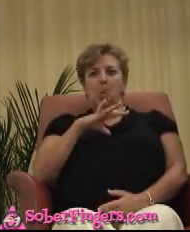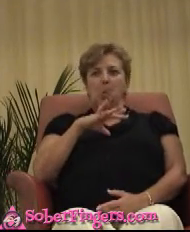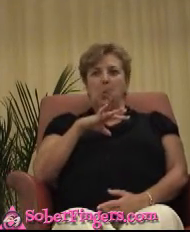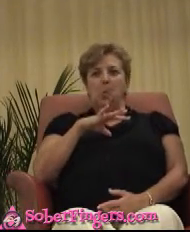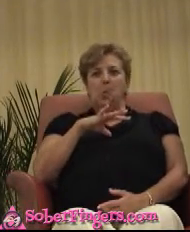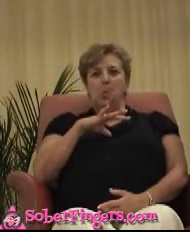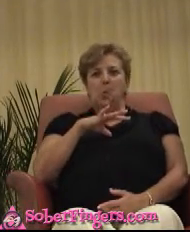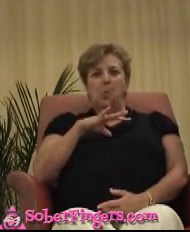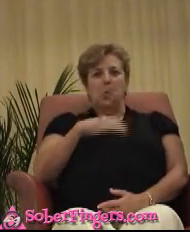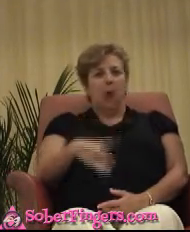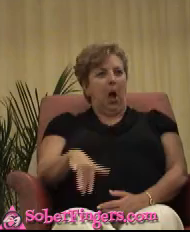heavy rank.